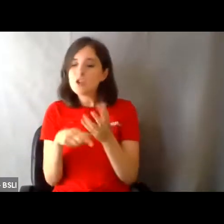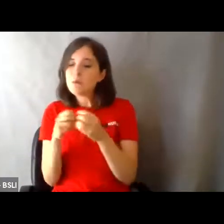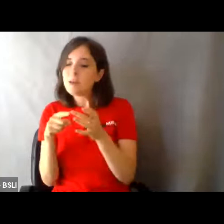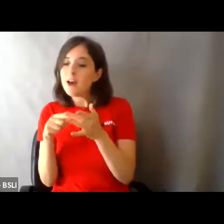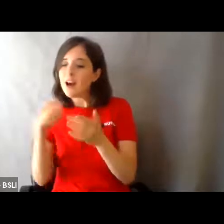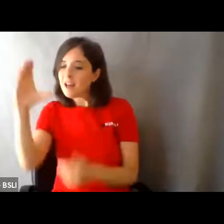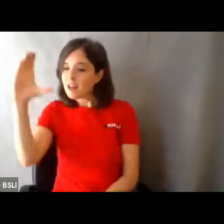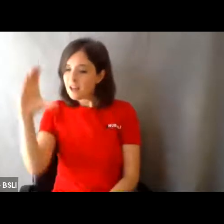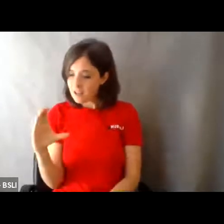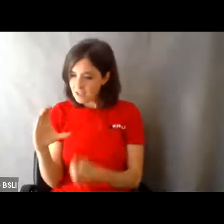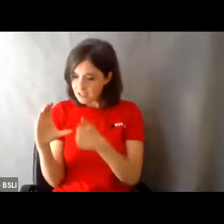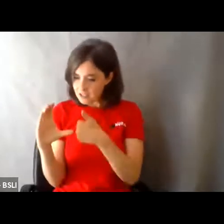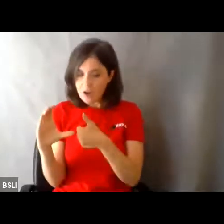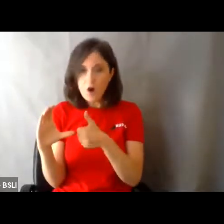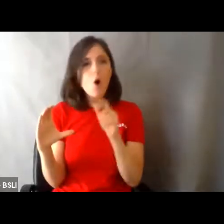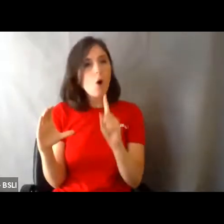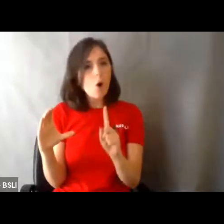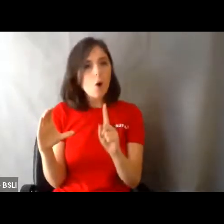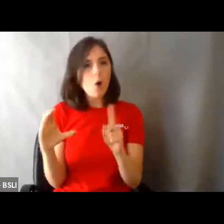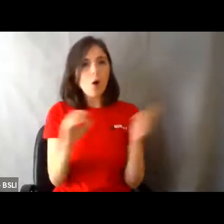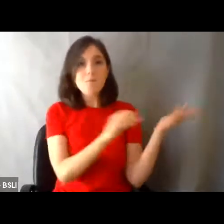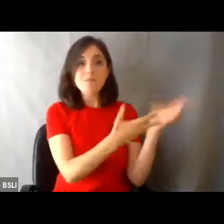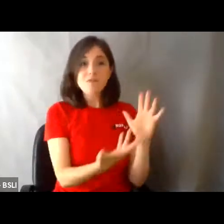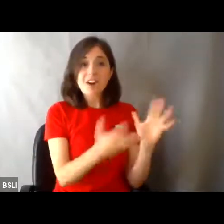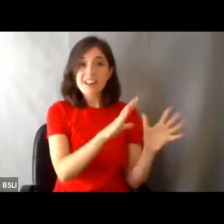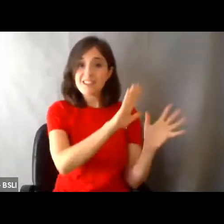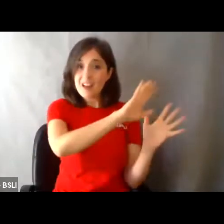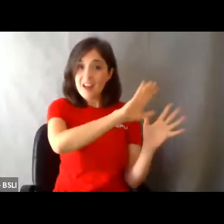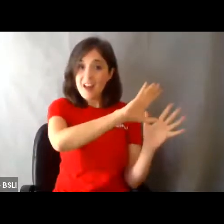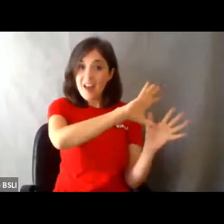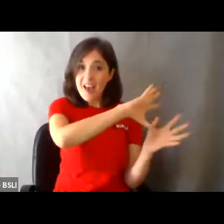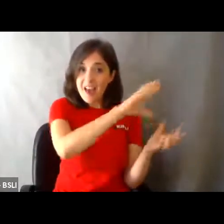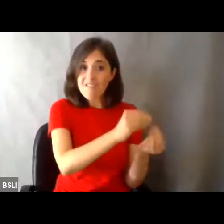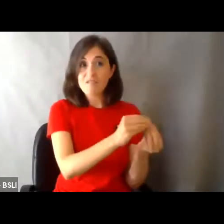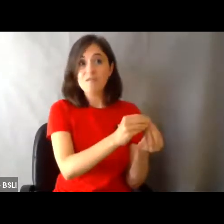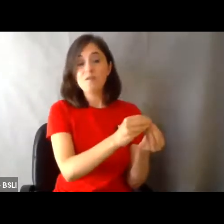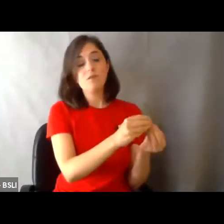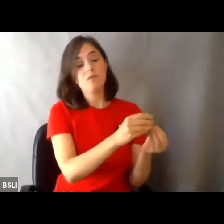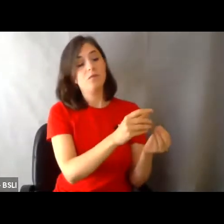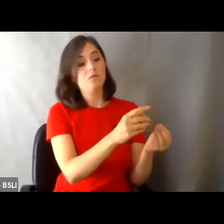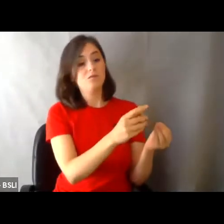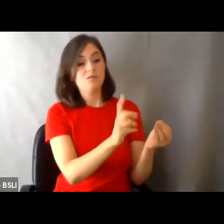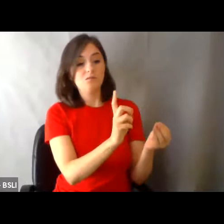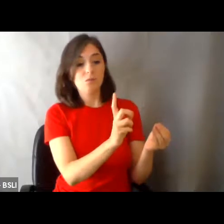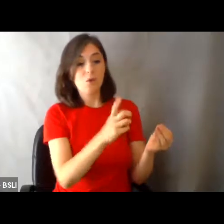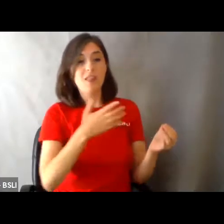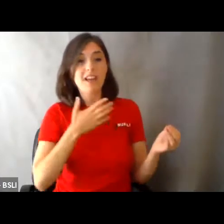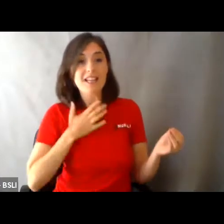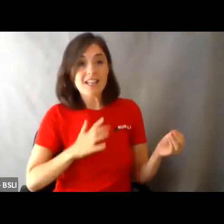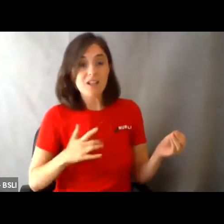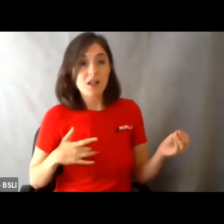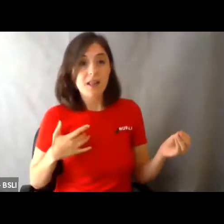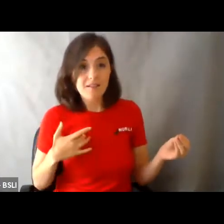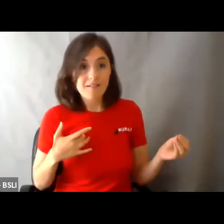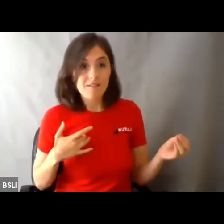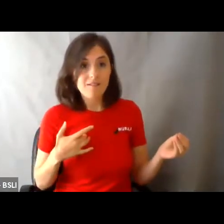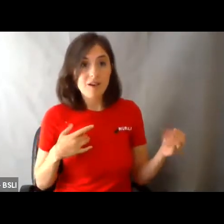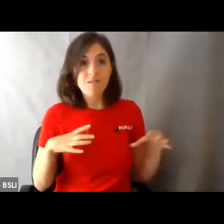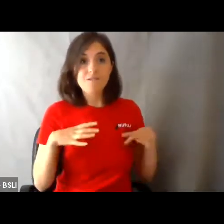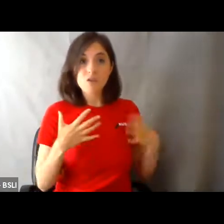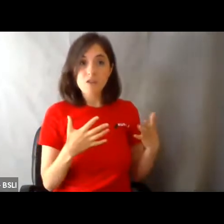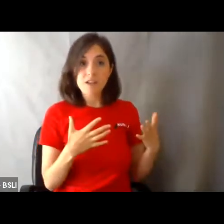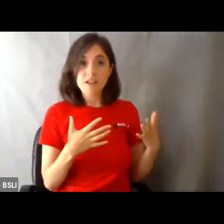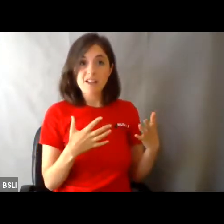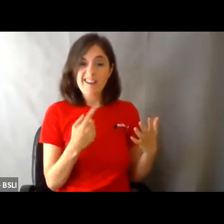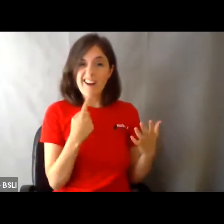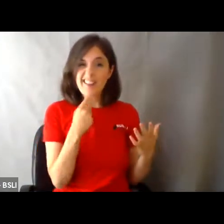pot of money, or provide everyone with the things that they need to survive free at the point of use. And I think that the second option